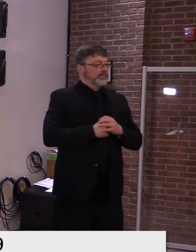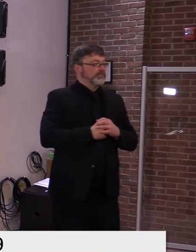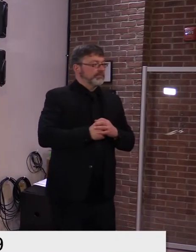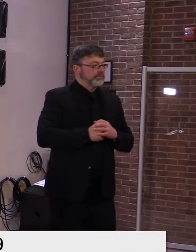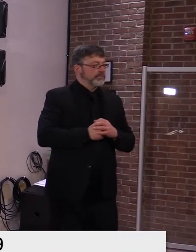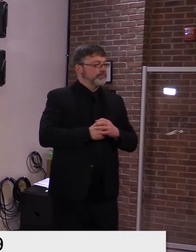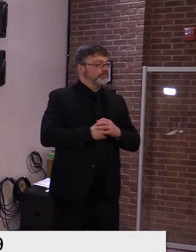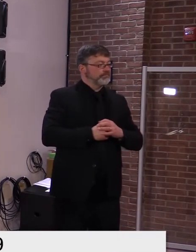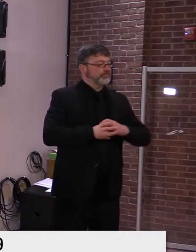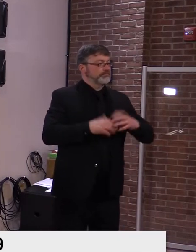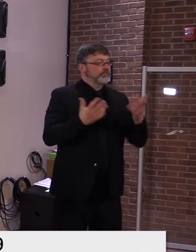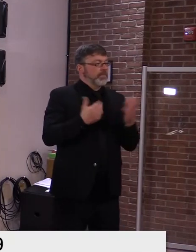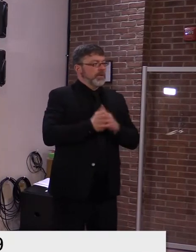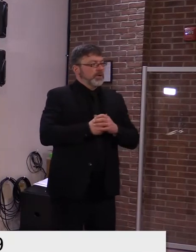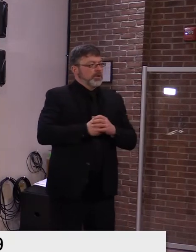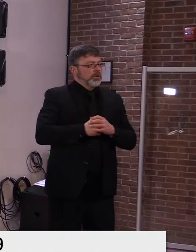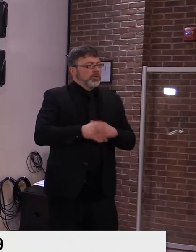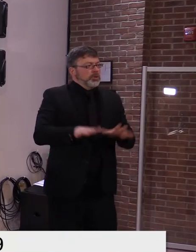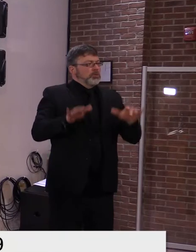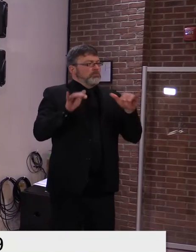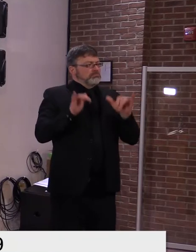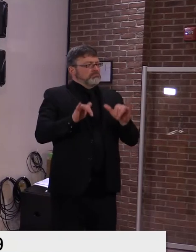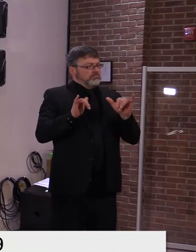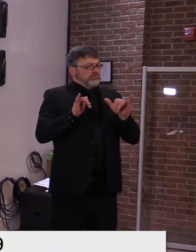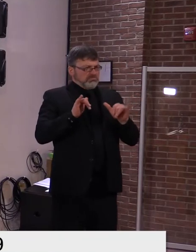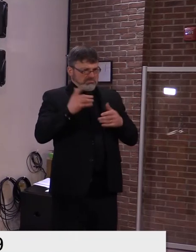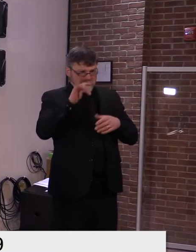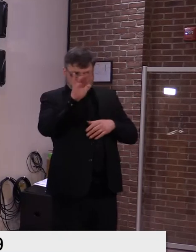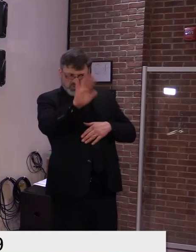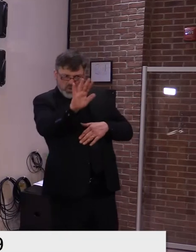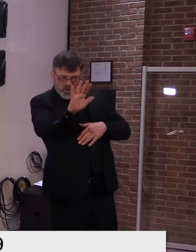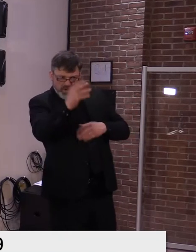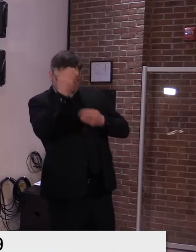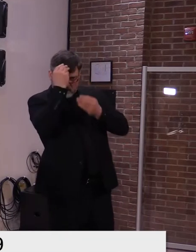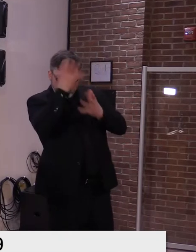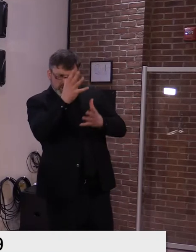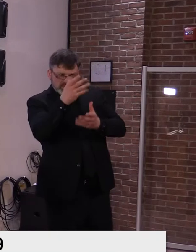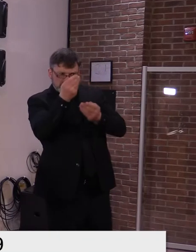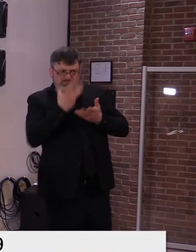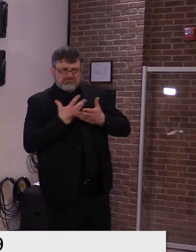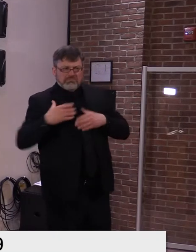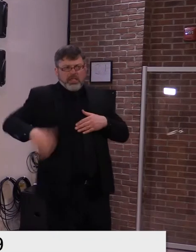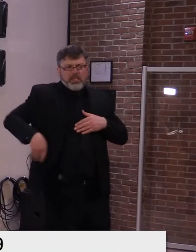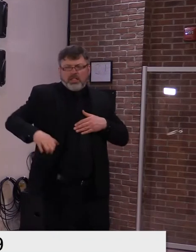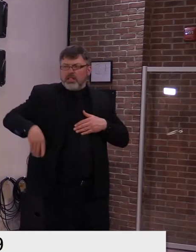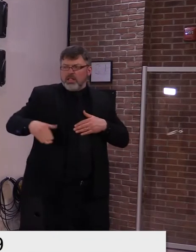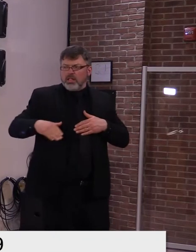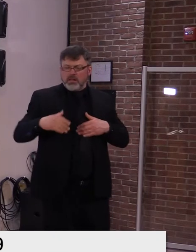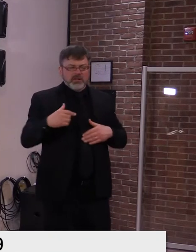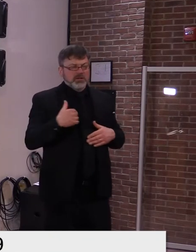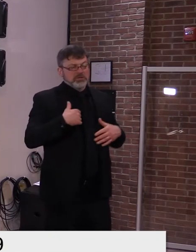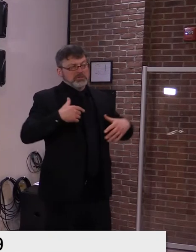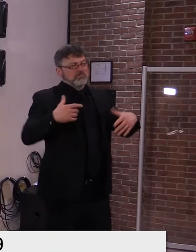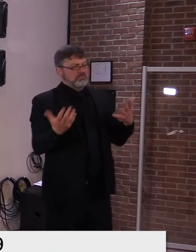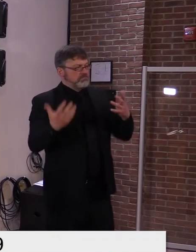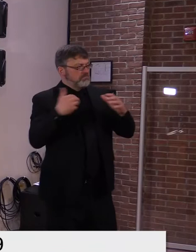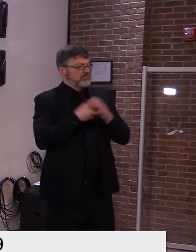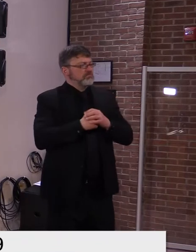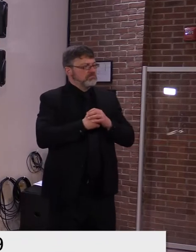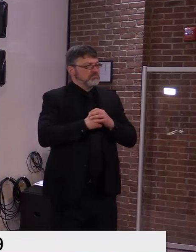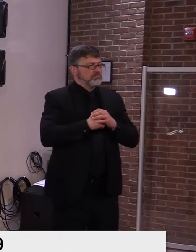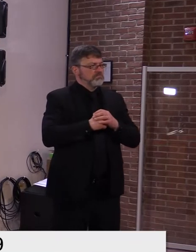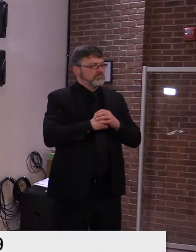Eric, I haven't heard that, but I will check into it. Obviously, we've been making sure that we put